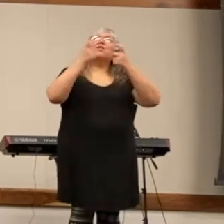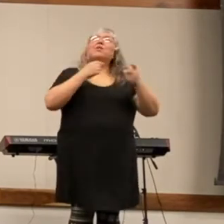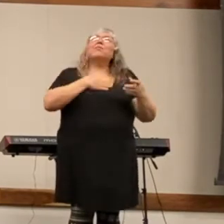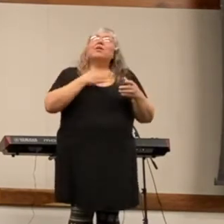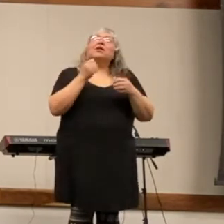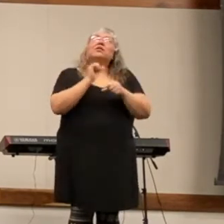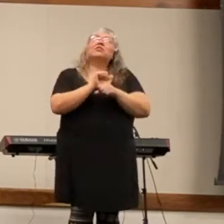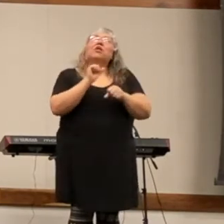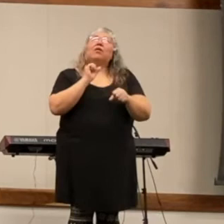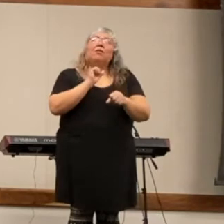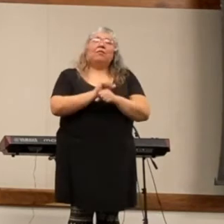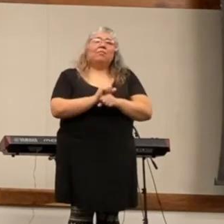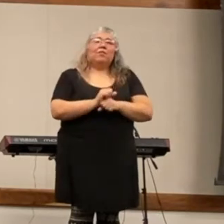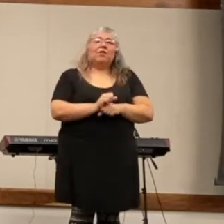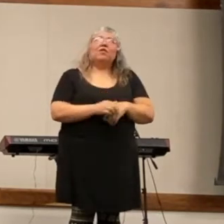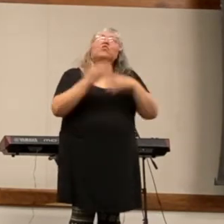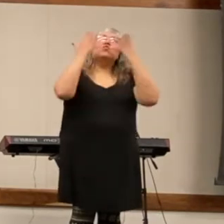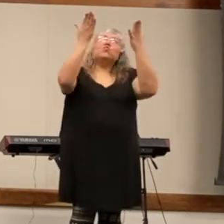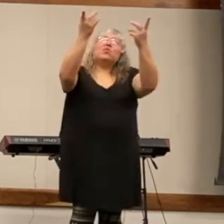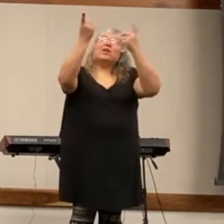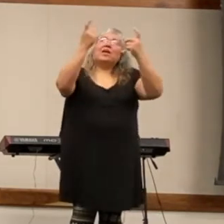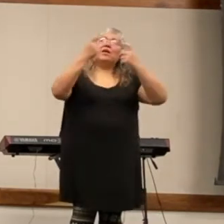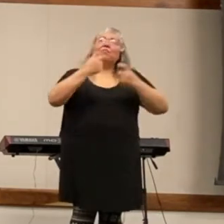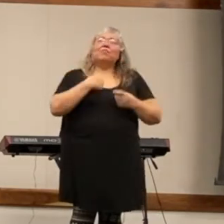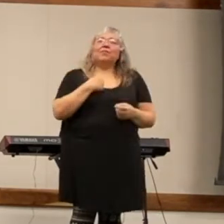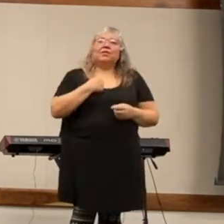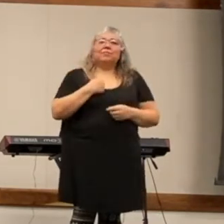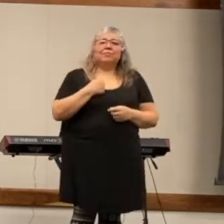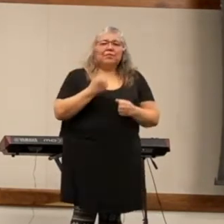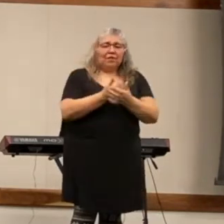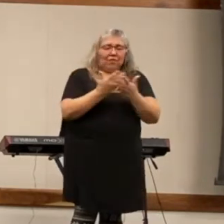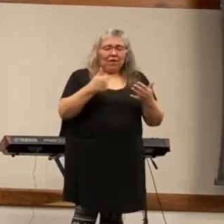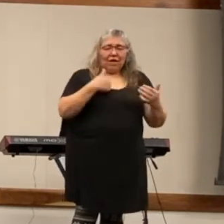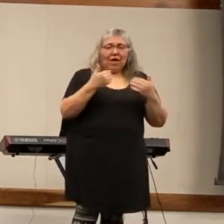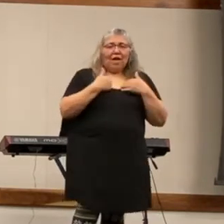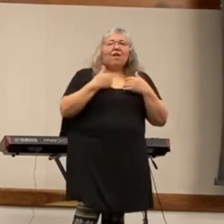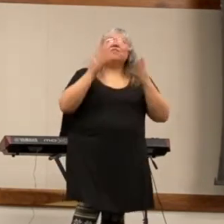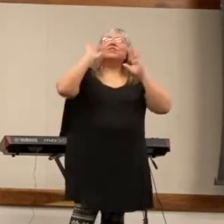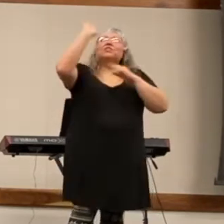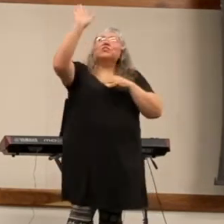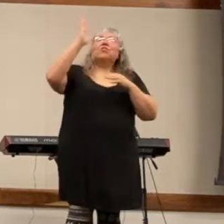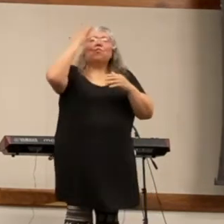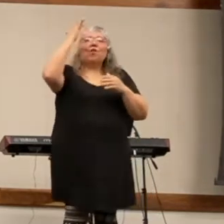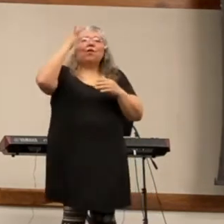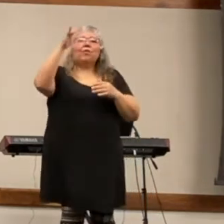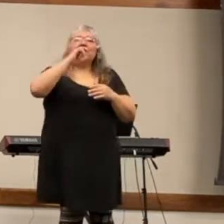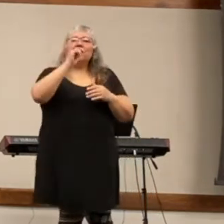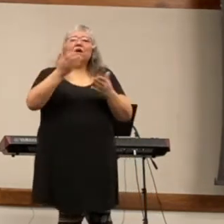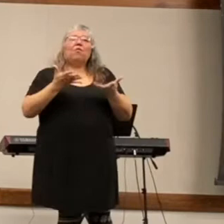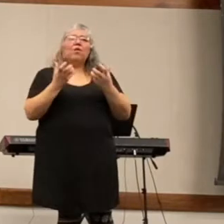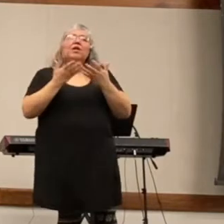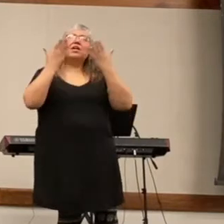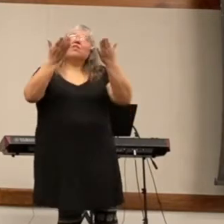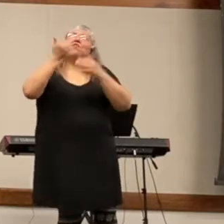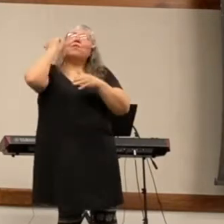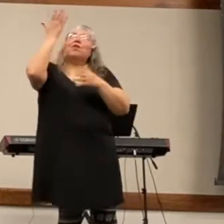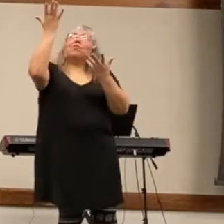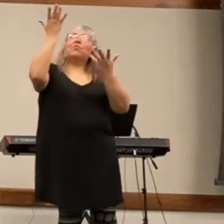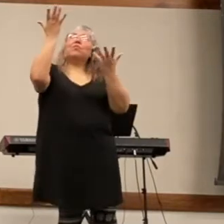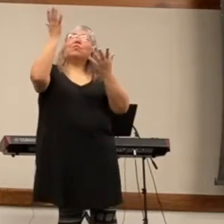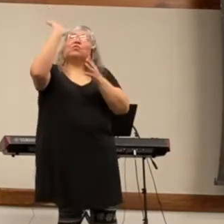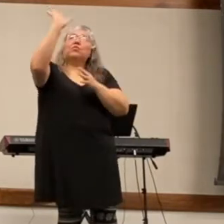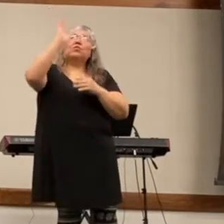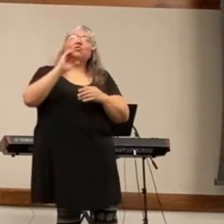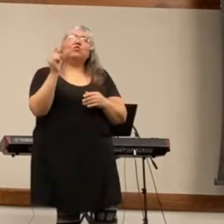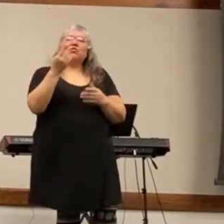job. You gave that to me. Everything that I have is yours. Why would I not want to give back what was yours? And you're